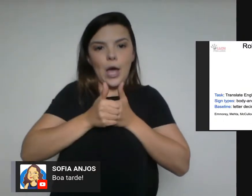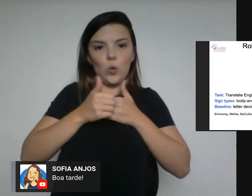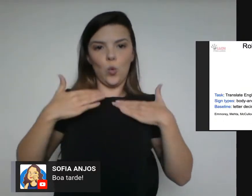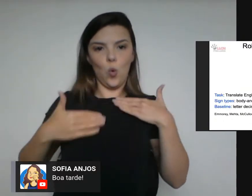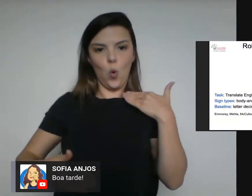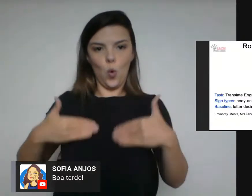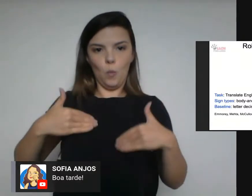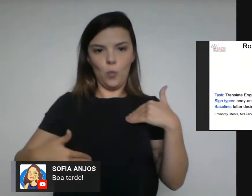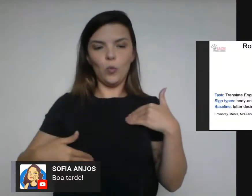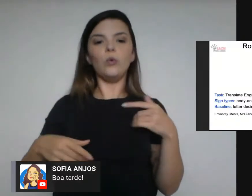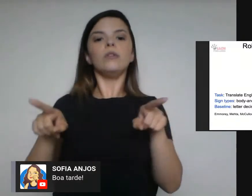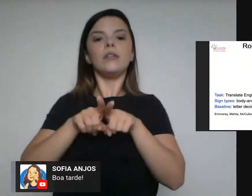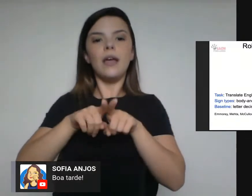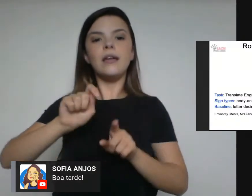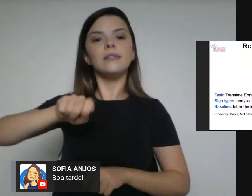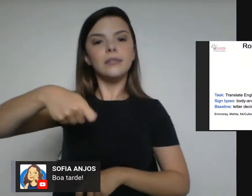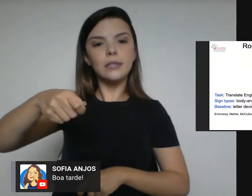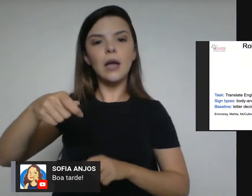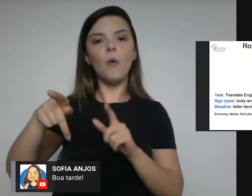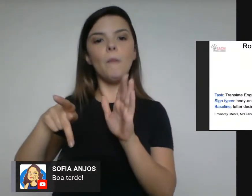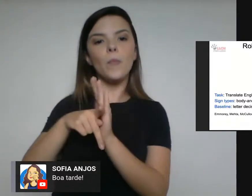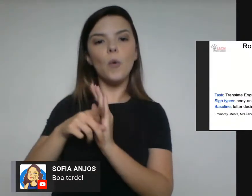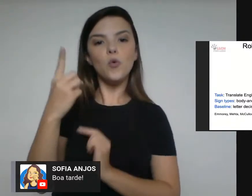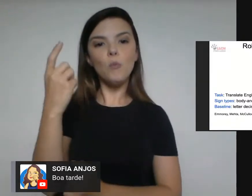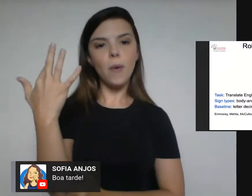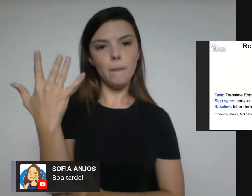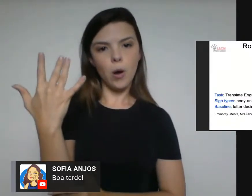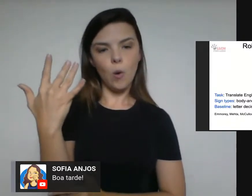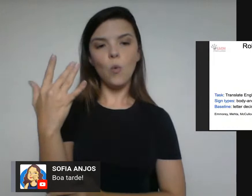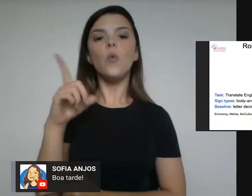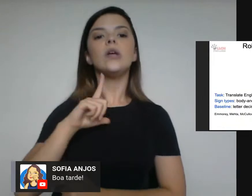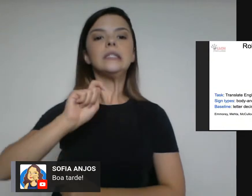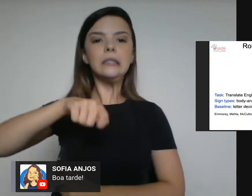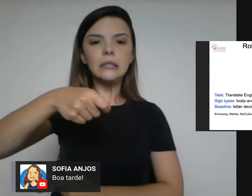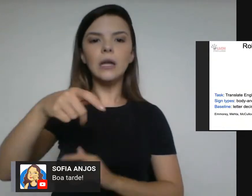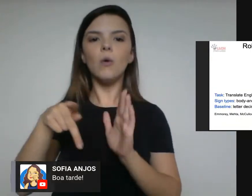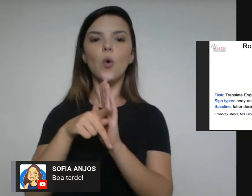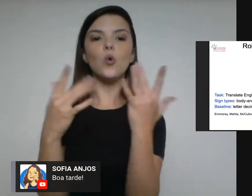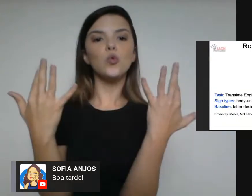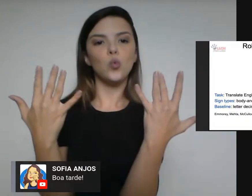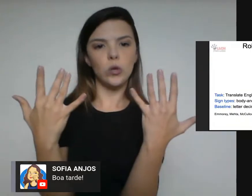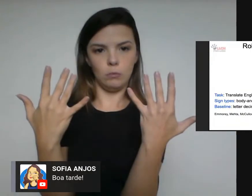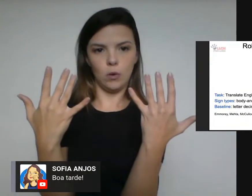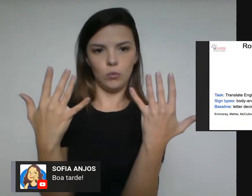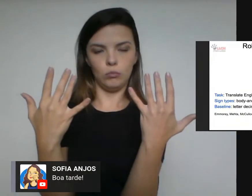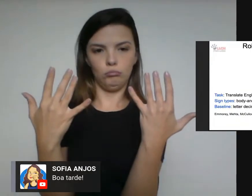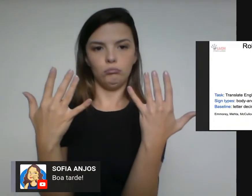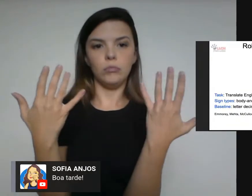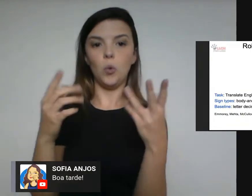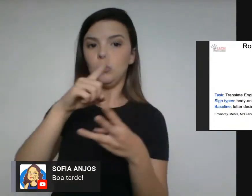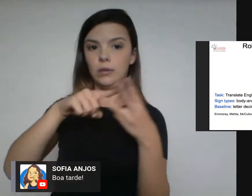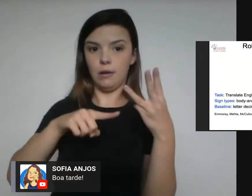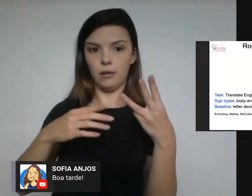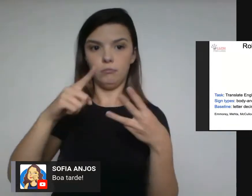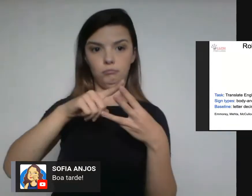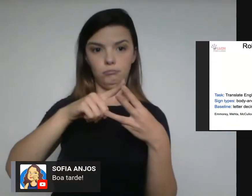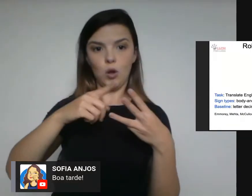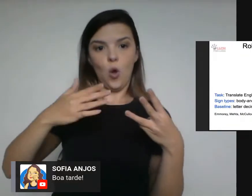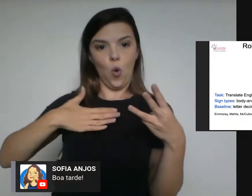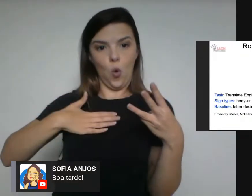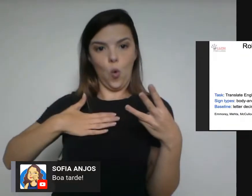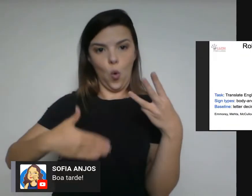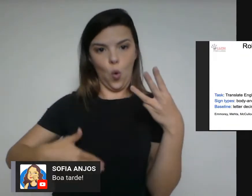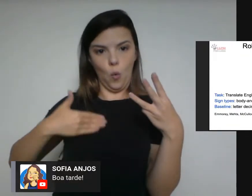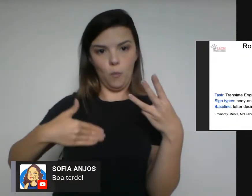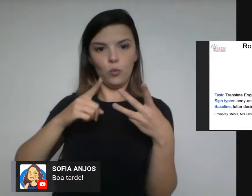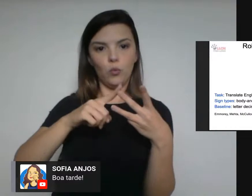then two-handed signs. And the baseline task, the participants saw an English word, but they weren't translating, they weren't producing